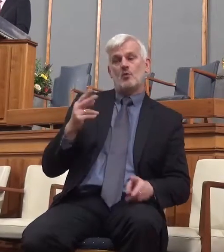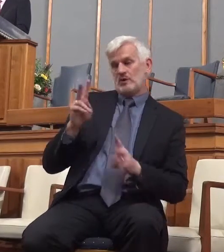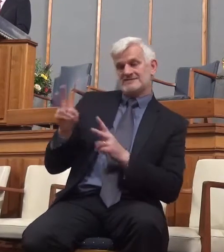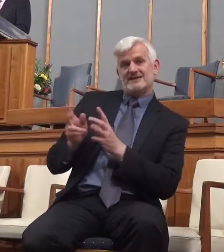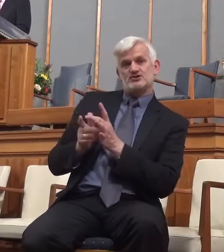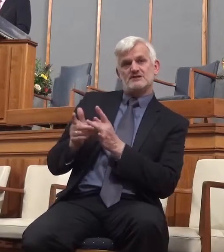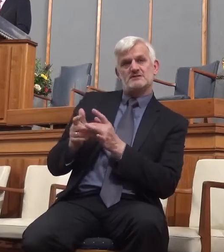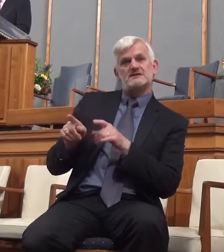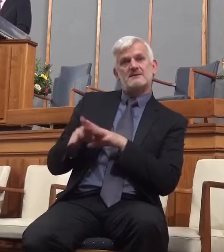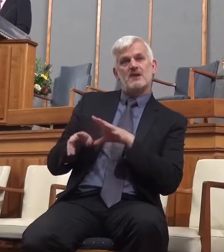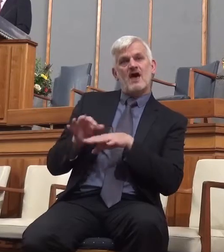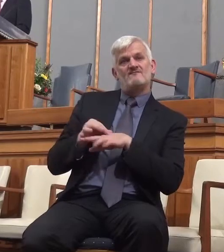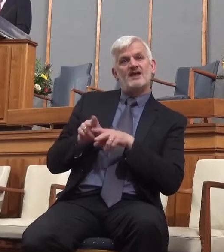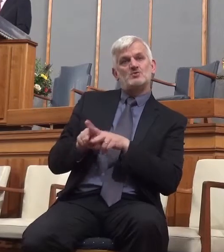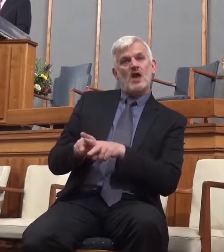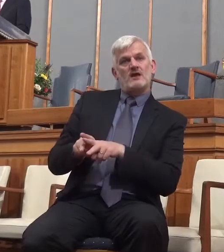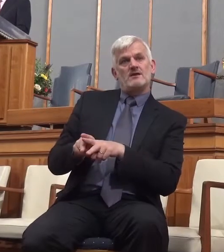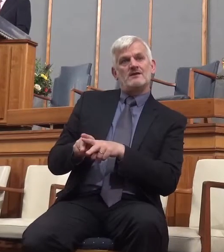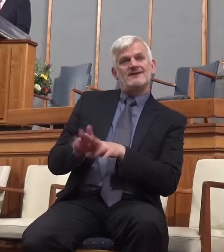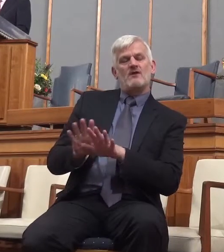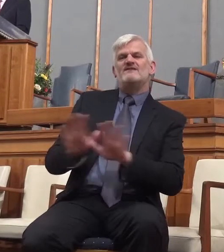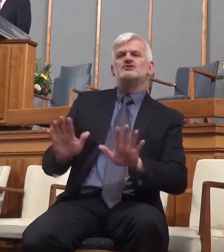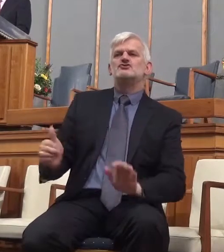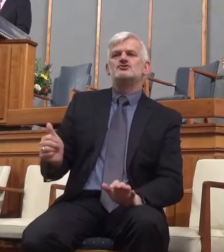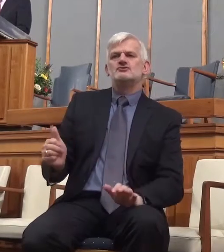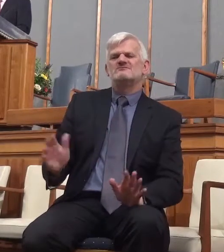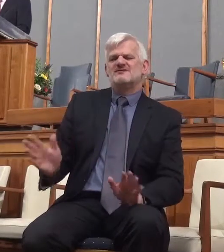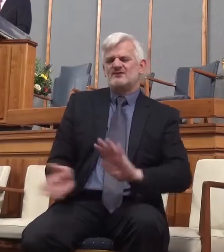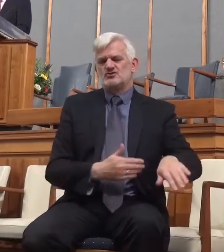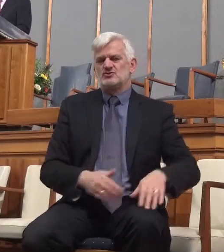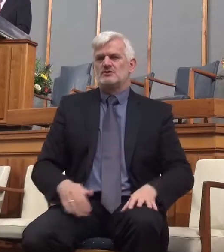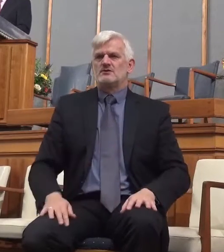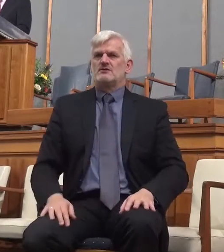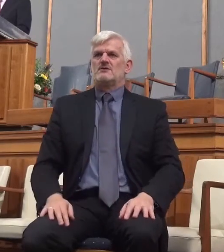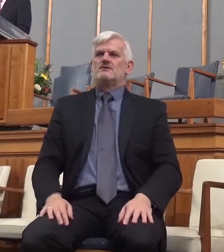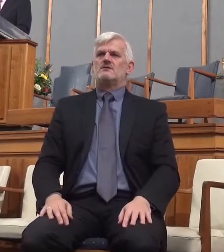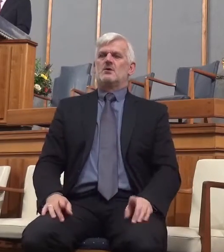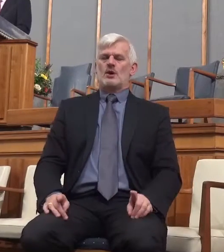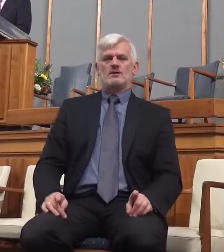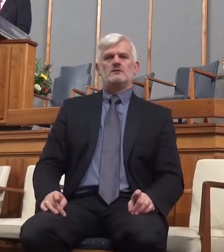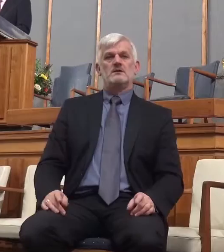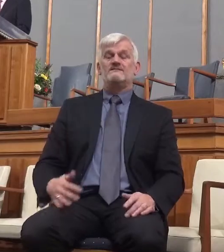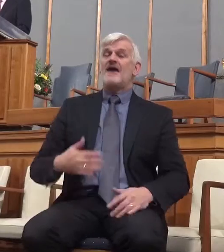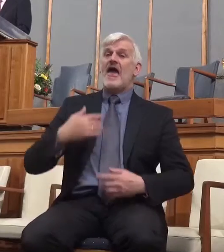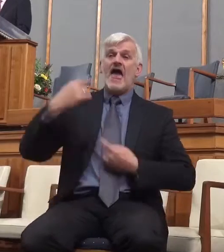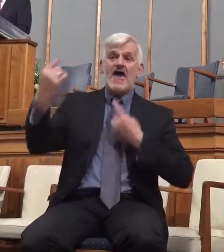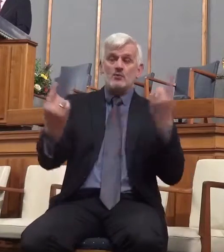we him no more. Therefore, if any man be in